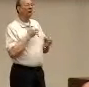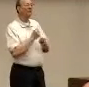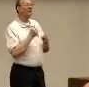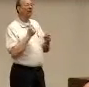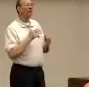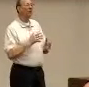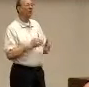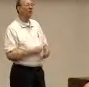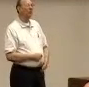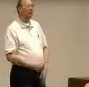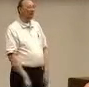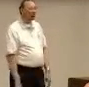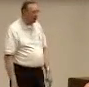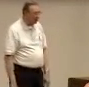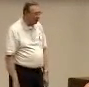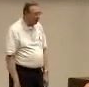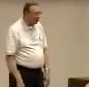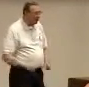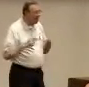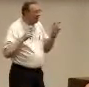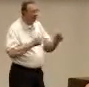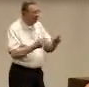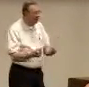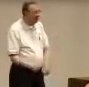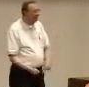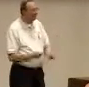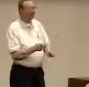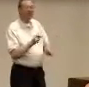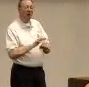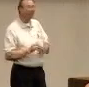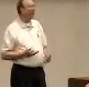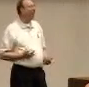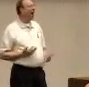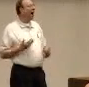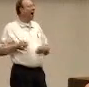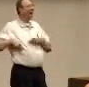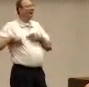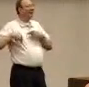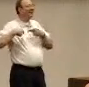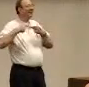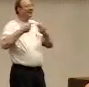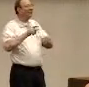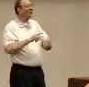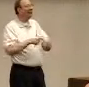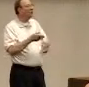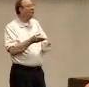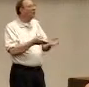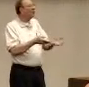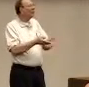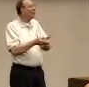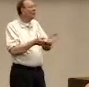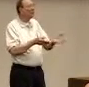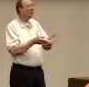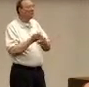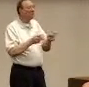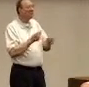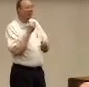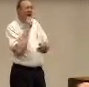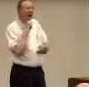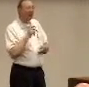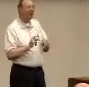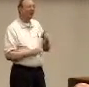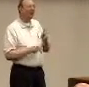I want Jesus to be my Savior. And we had this amazing baptism. And he's been on fire since that day, serving